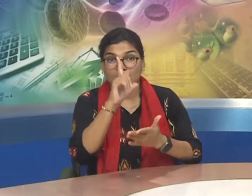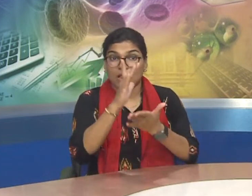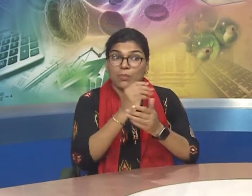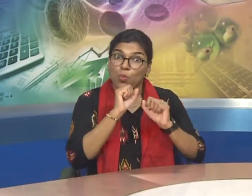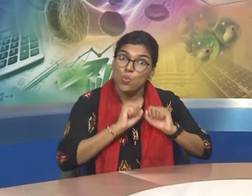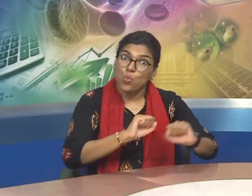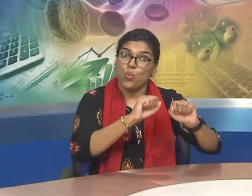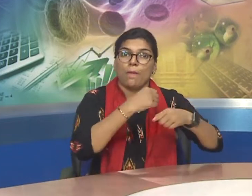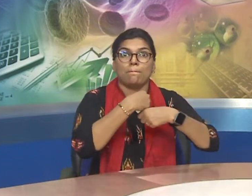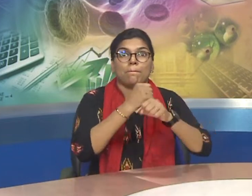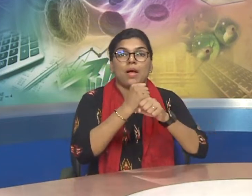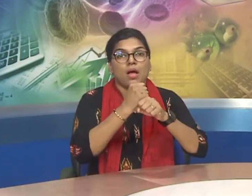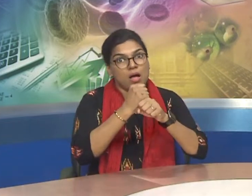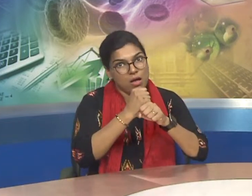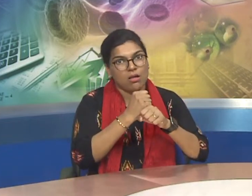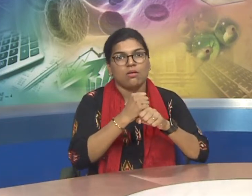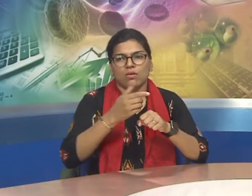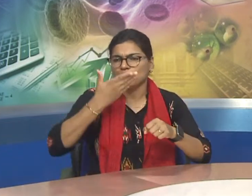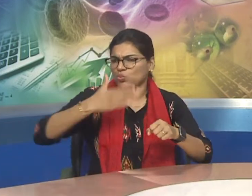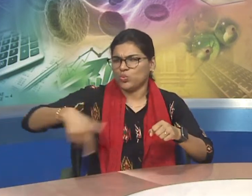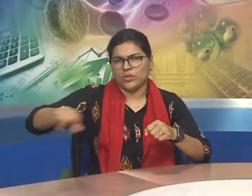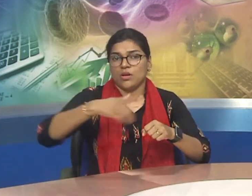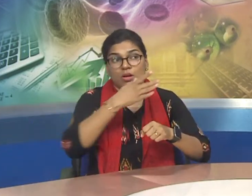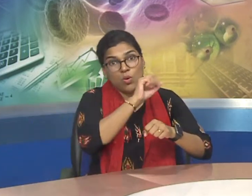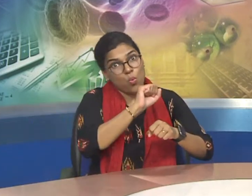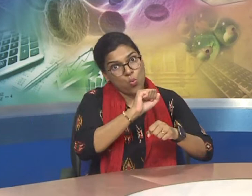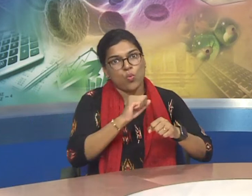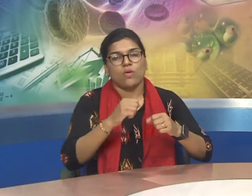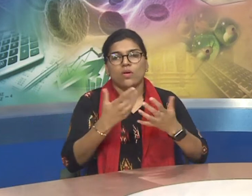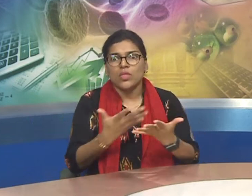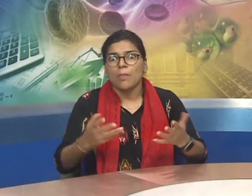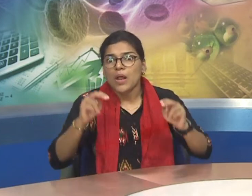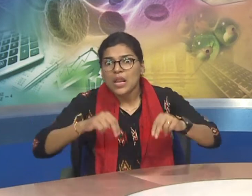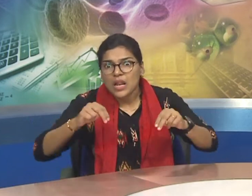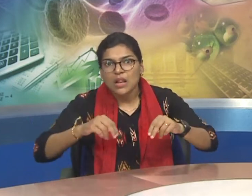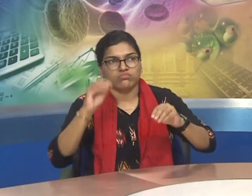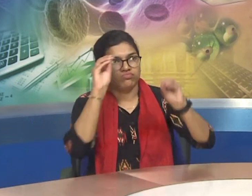So you can see all these points on the screen,